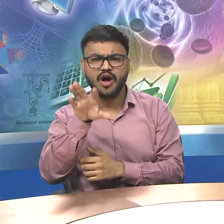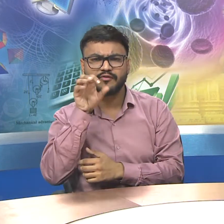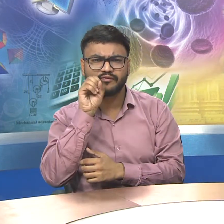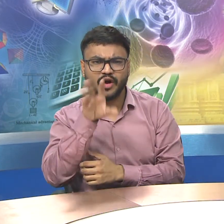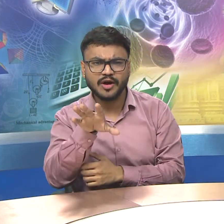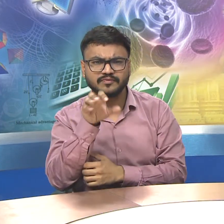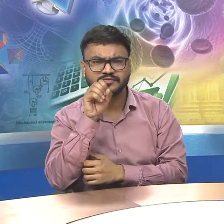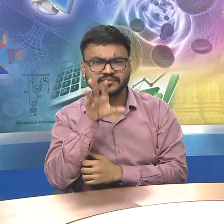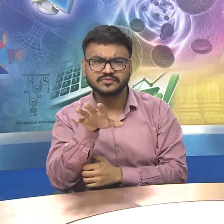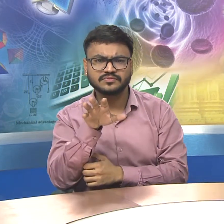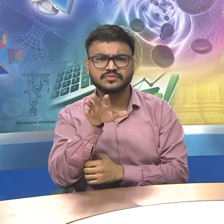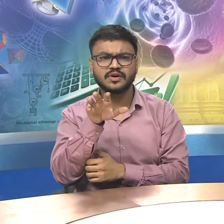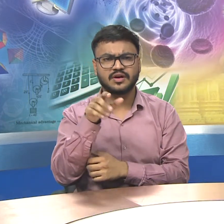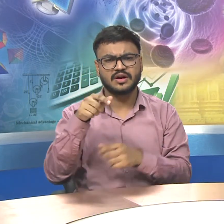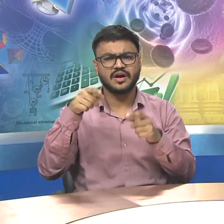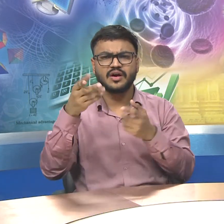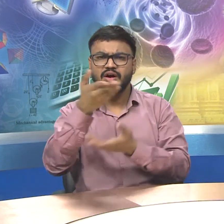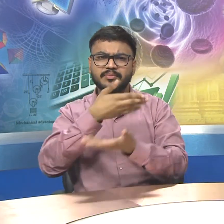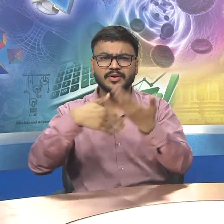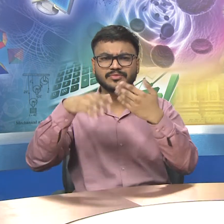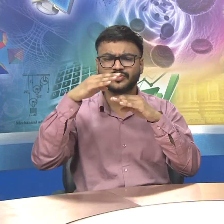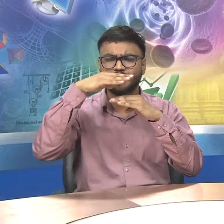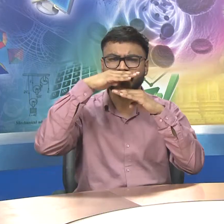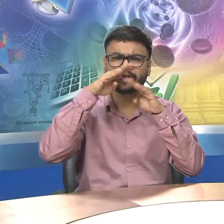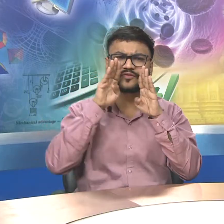is information.